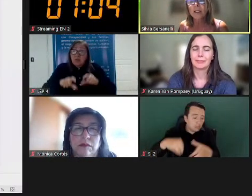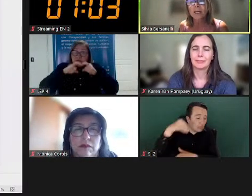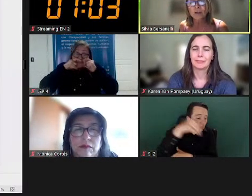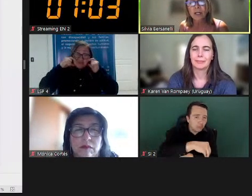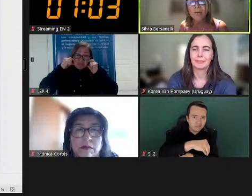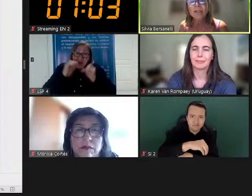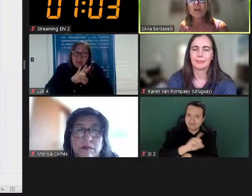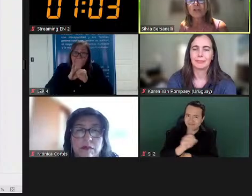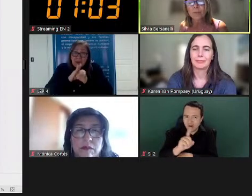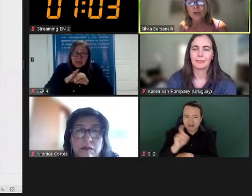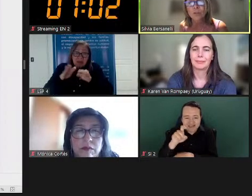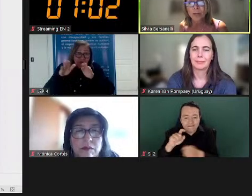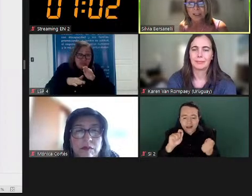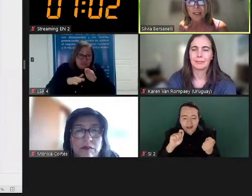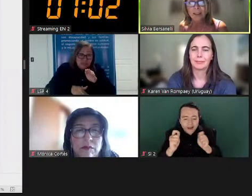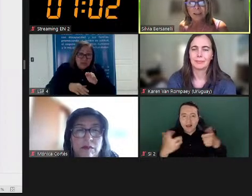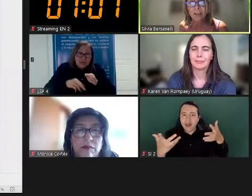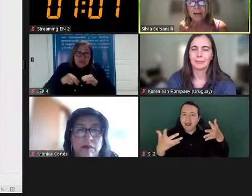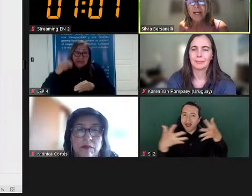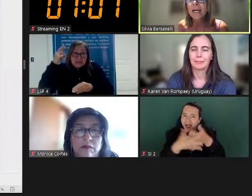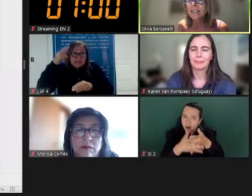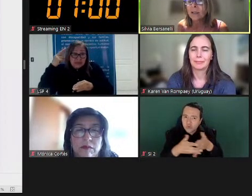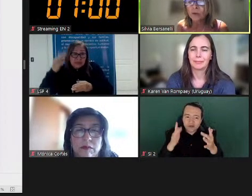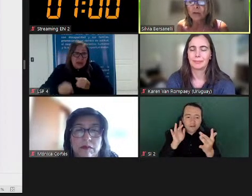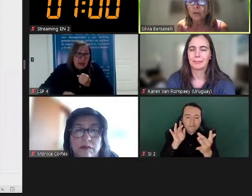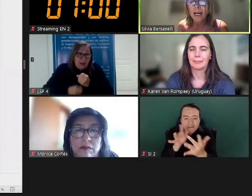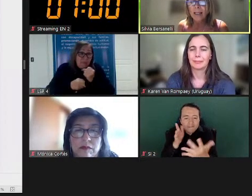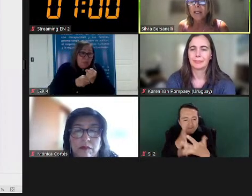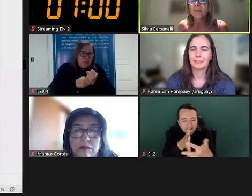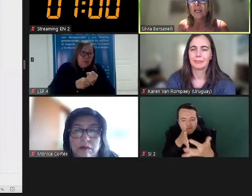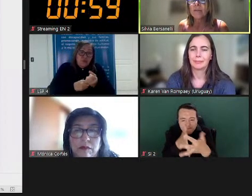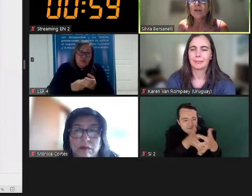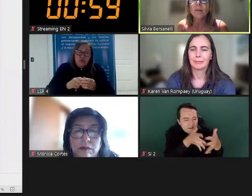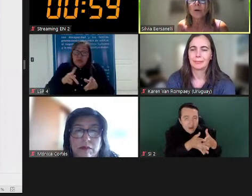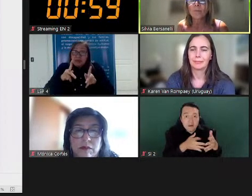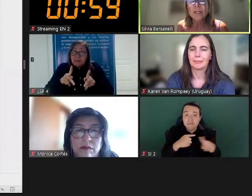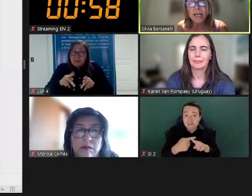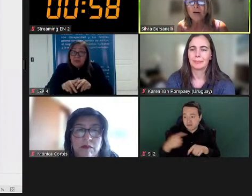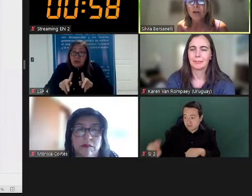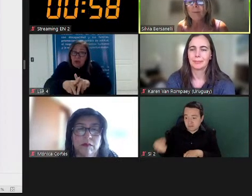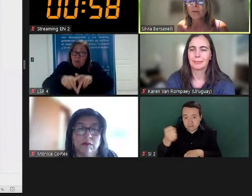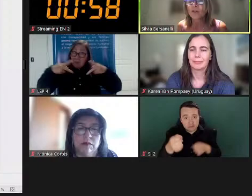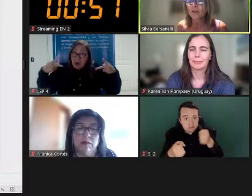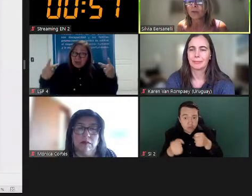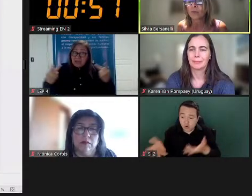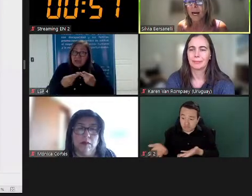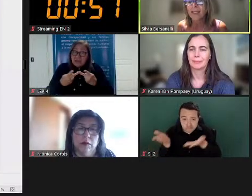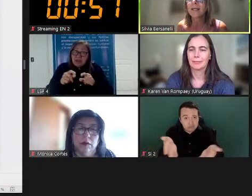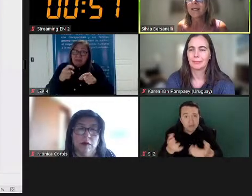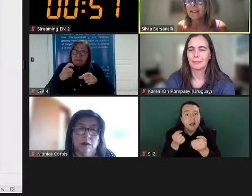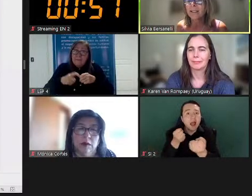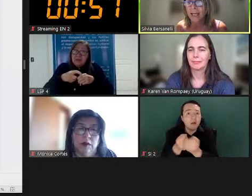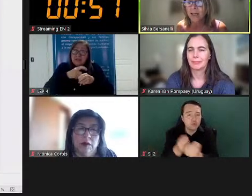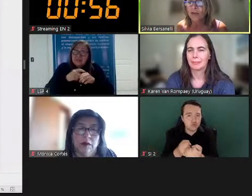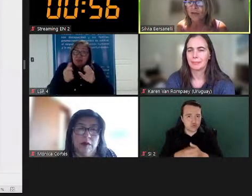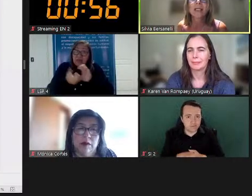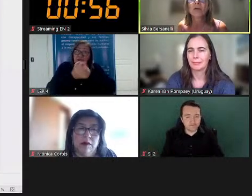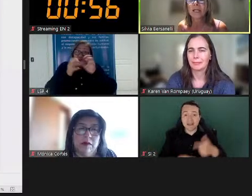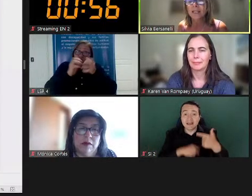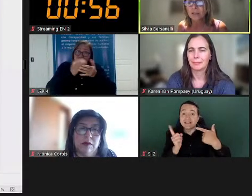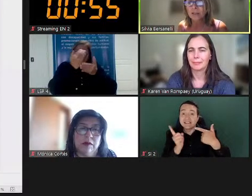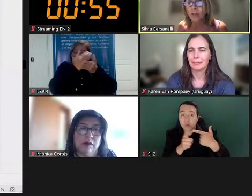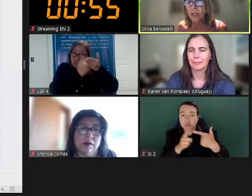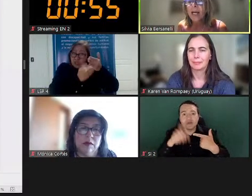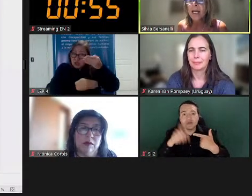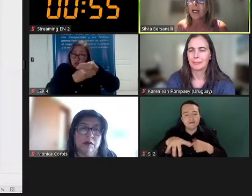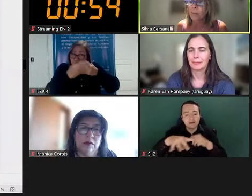happened in the pandemic with reasonable adjustments and relevant support second we need to promote the structural set